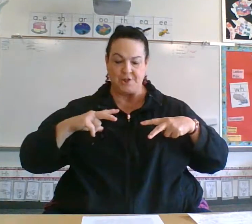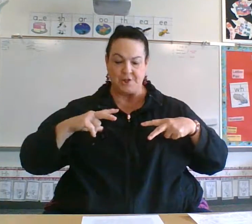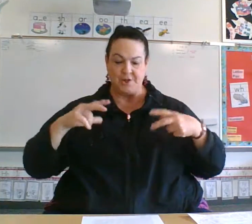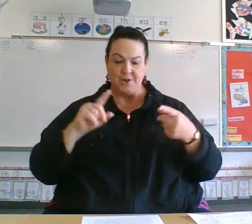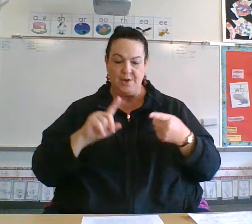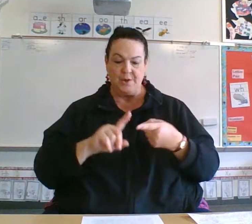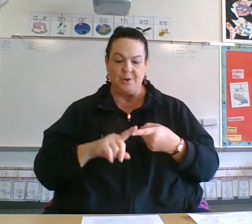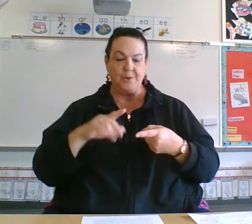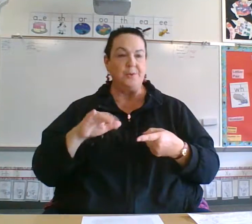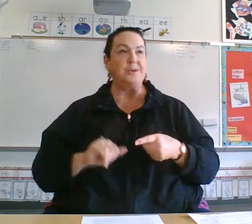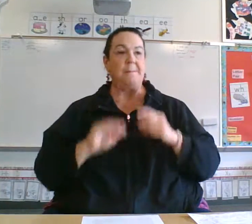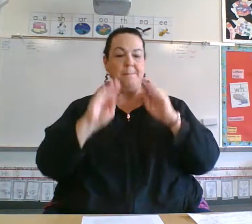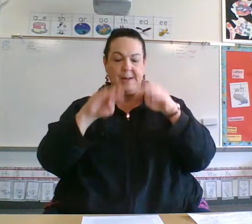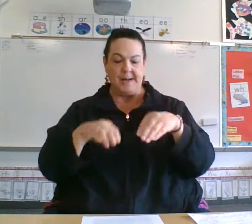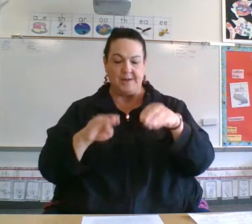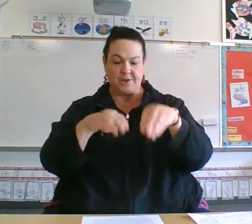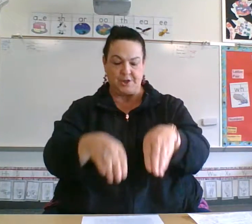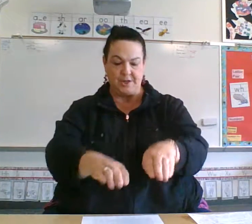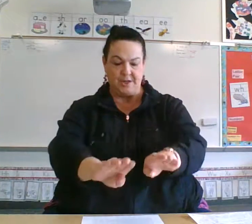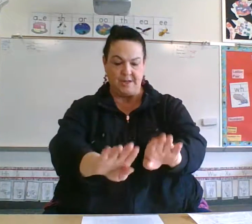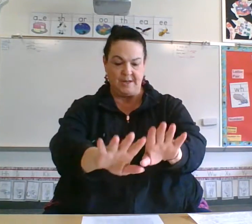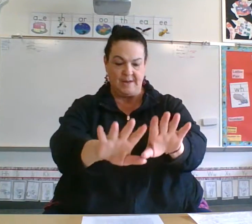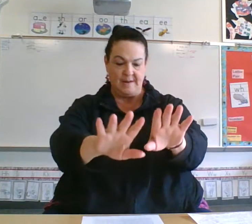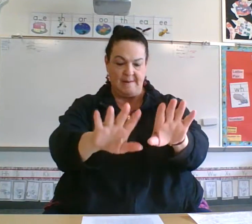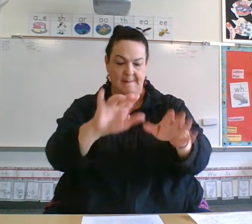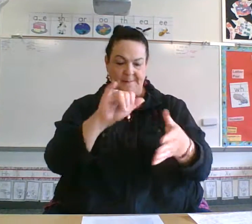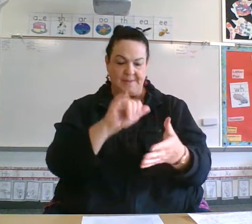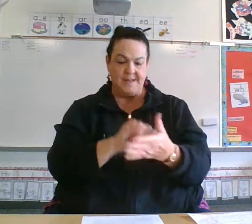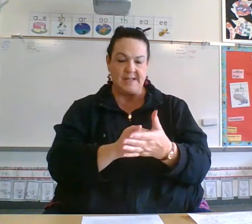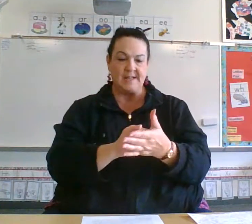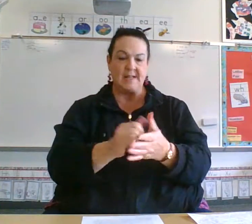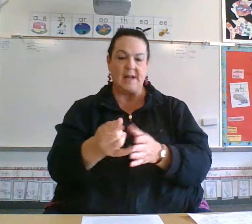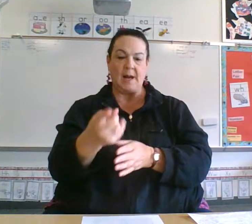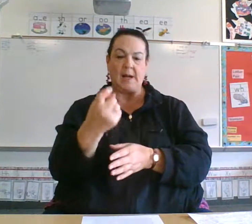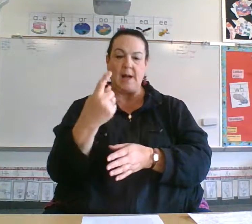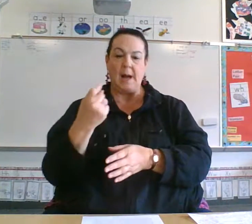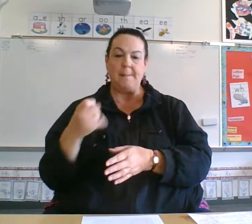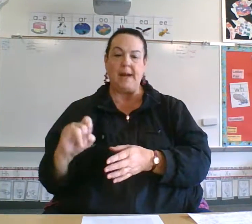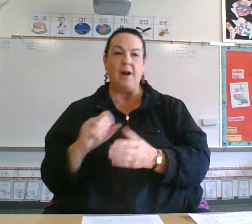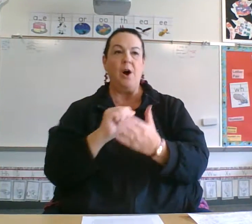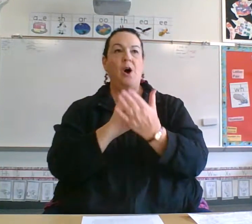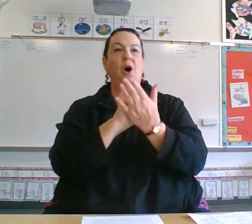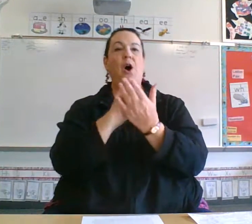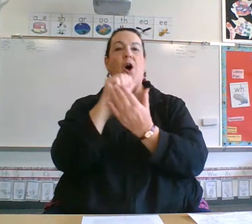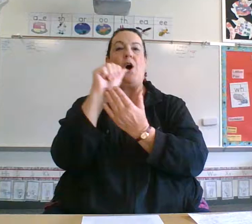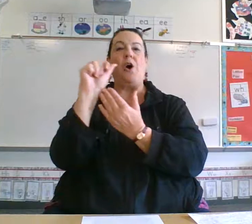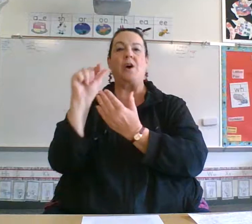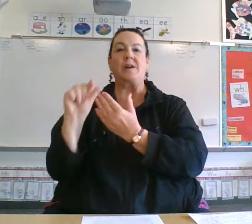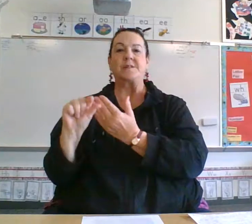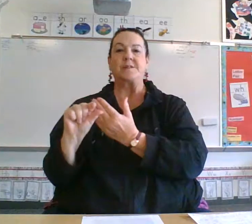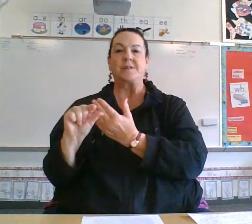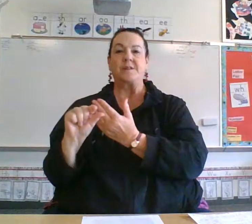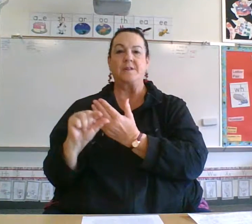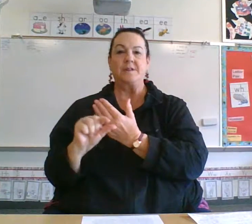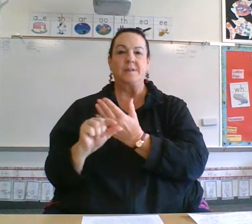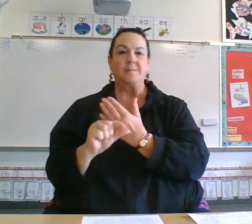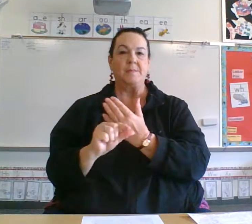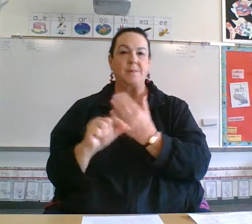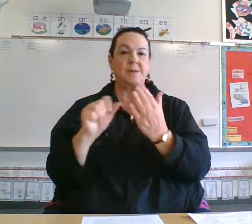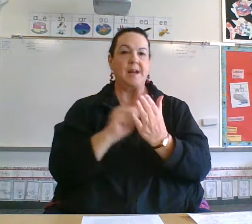vacation to the beach this coming August. Remember, it's A